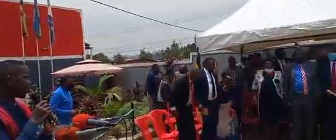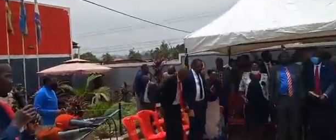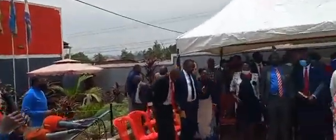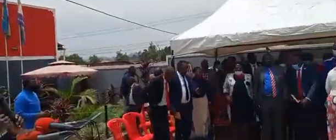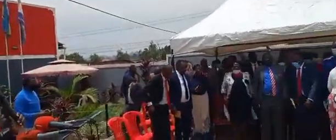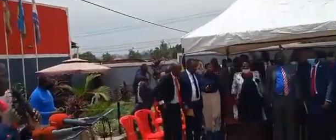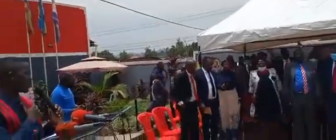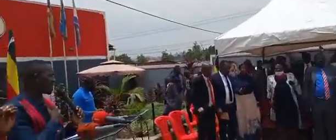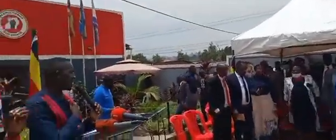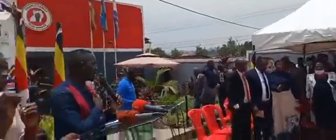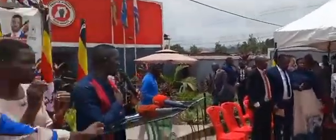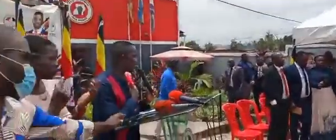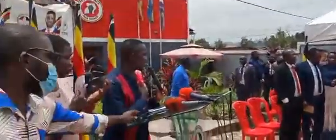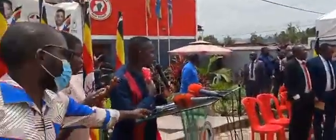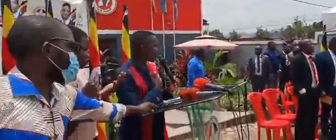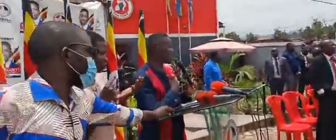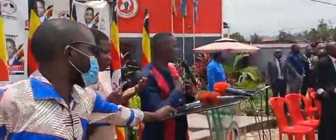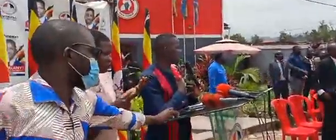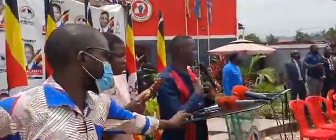Oh, you